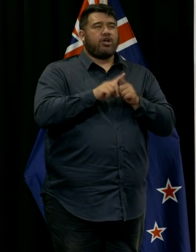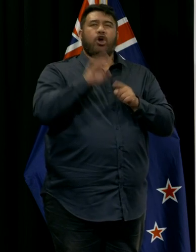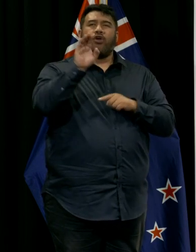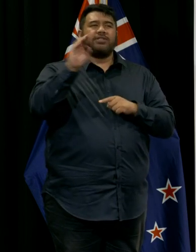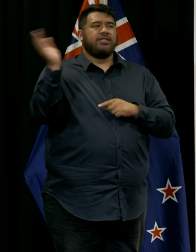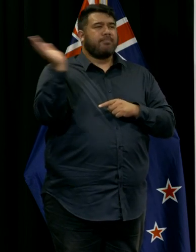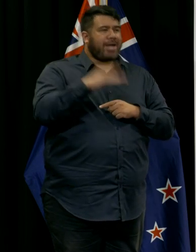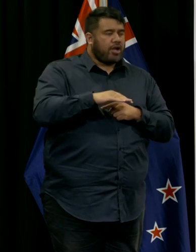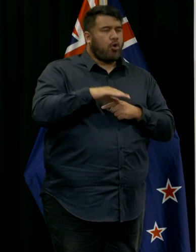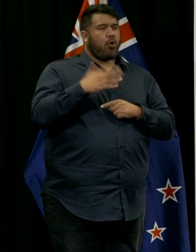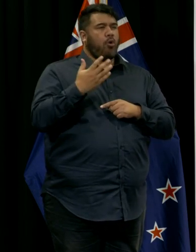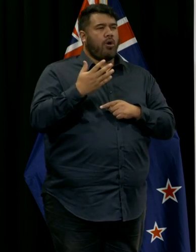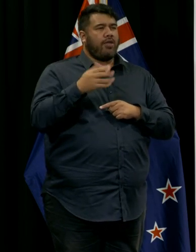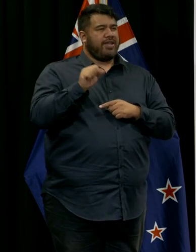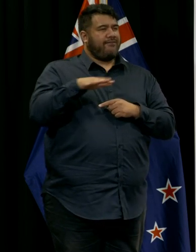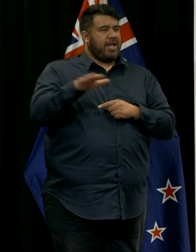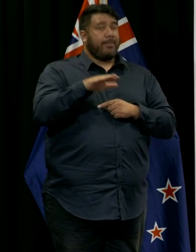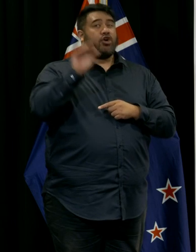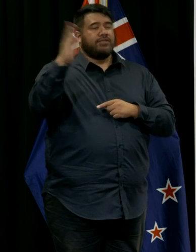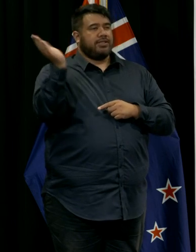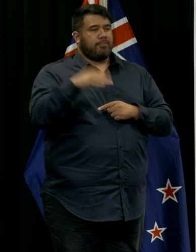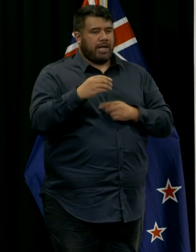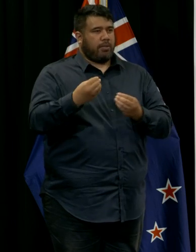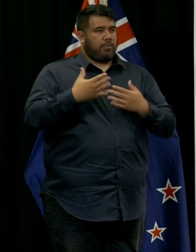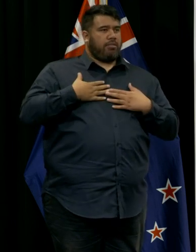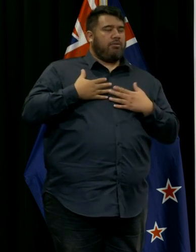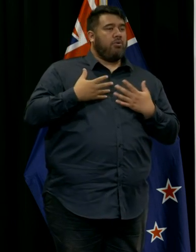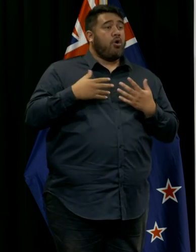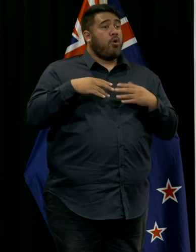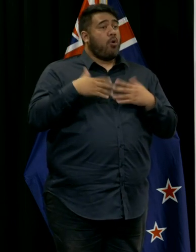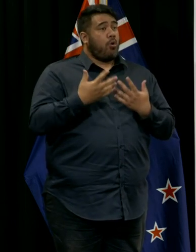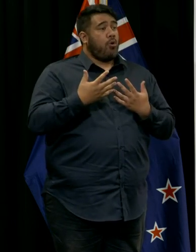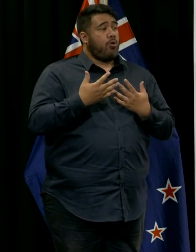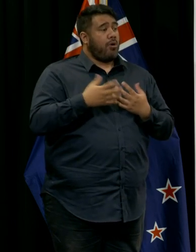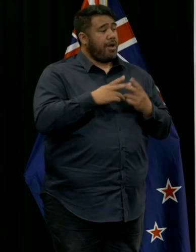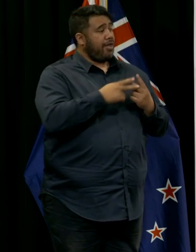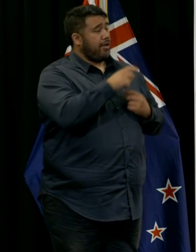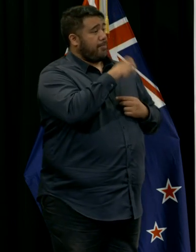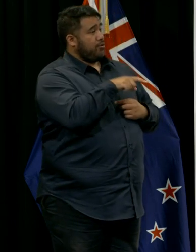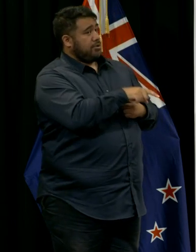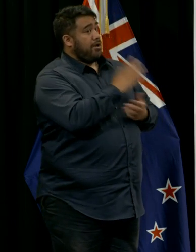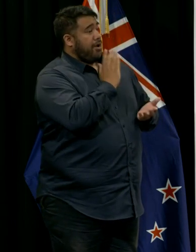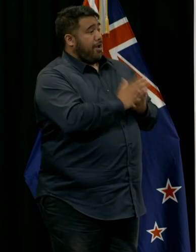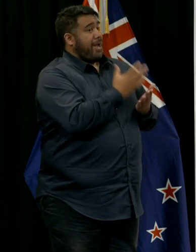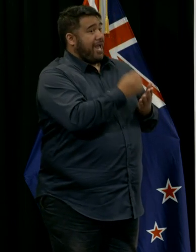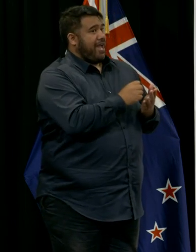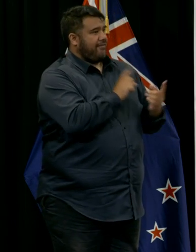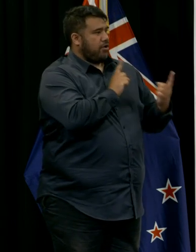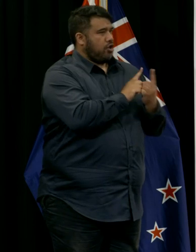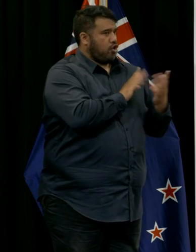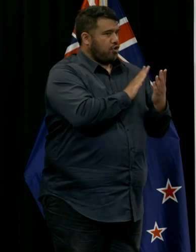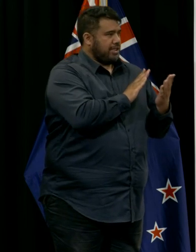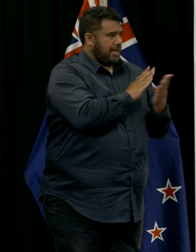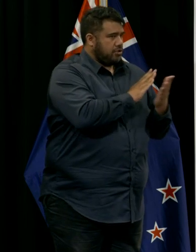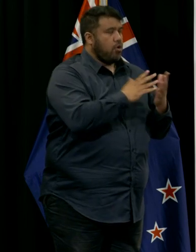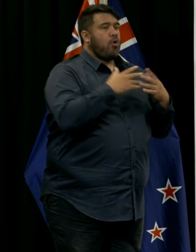has returned from overseas, or they are the close contact of an existing confirmed case, or they are part